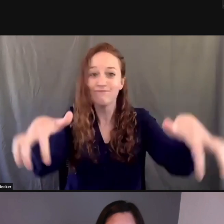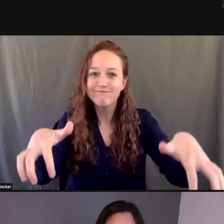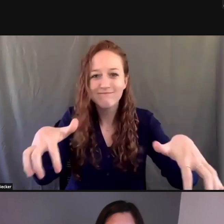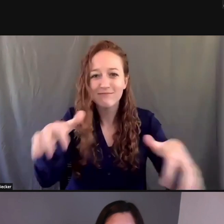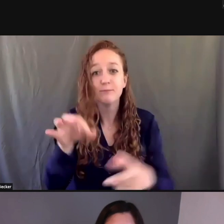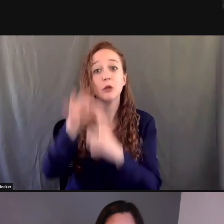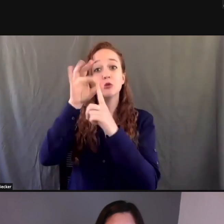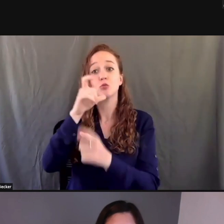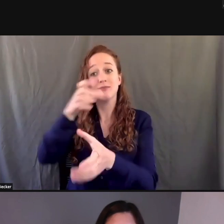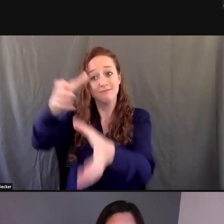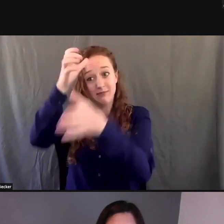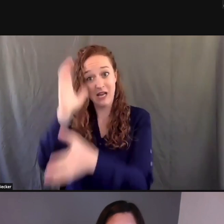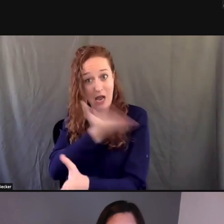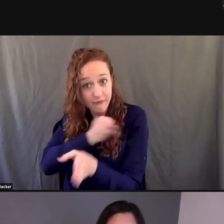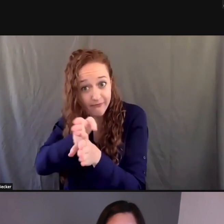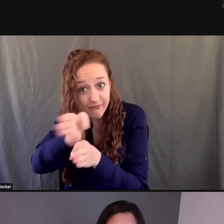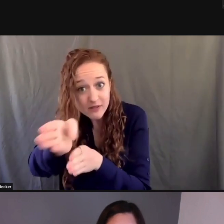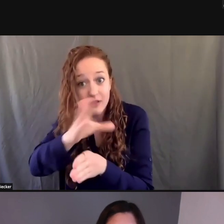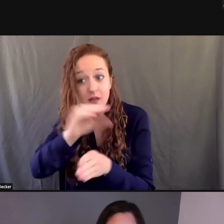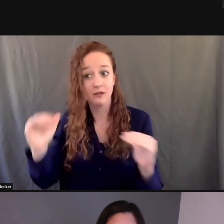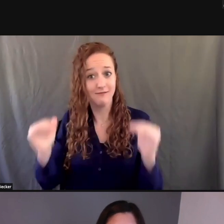our innermost thoughts.